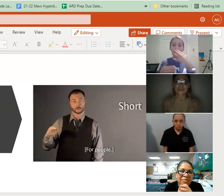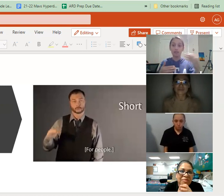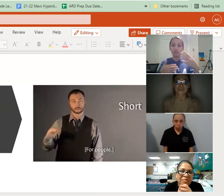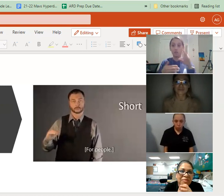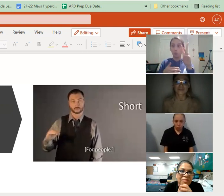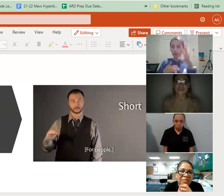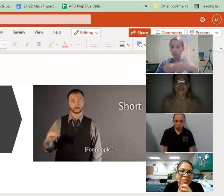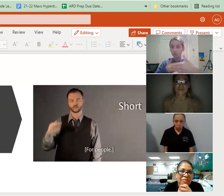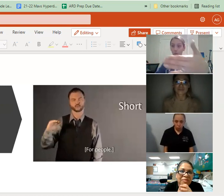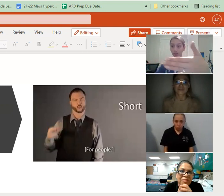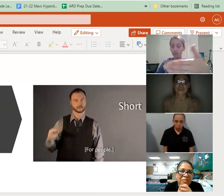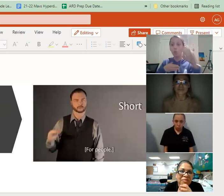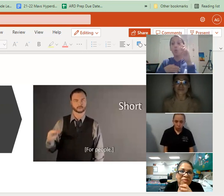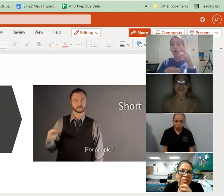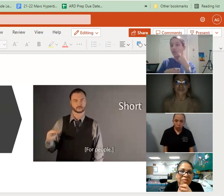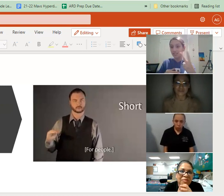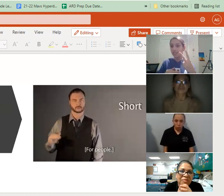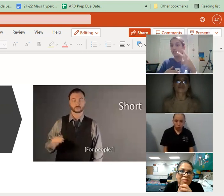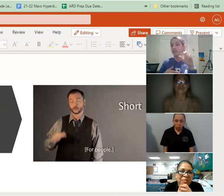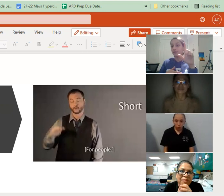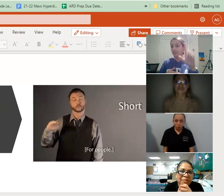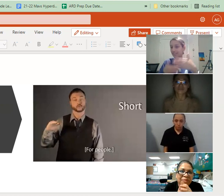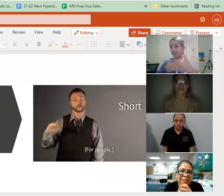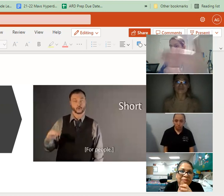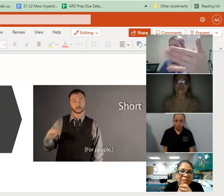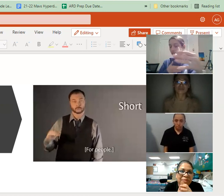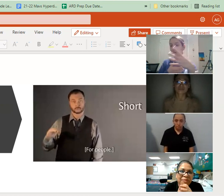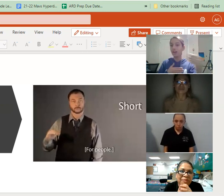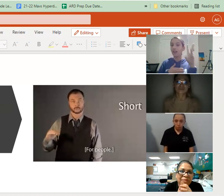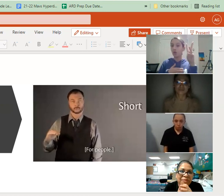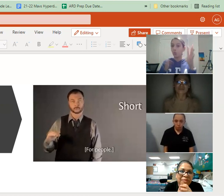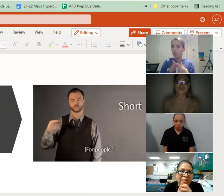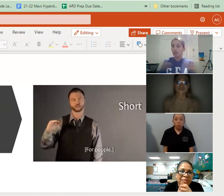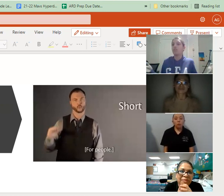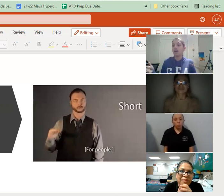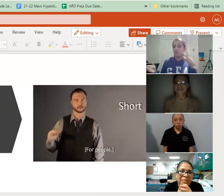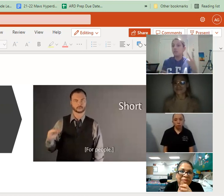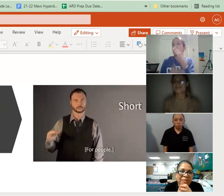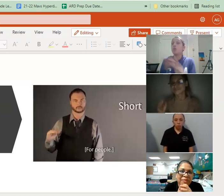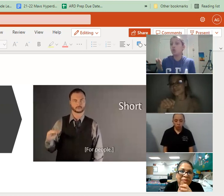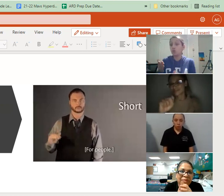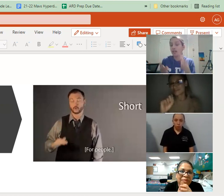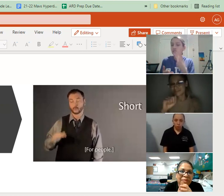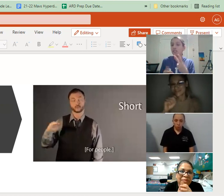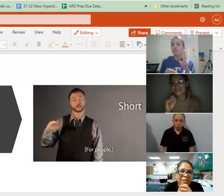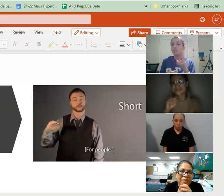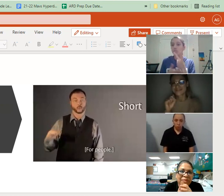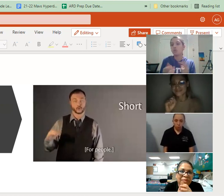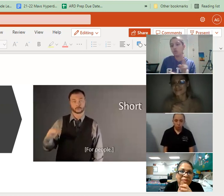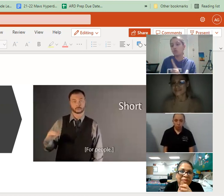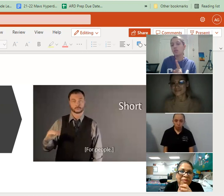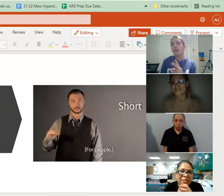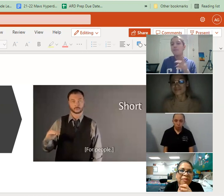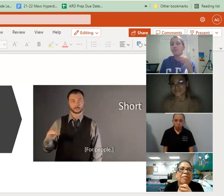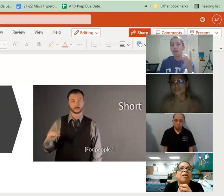or and then width, or I've seen length and width. I've seen both. Like I've seen